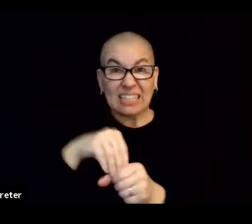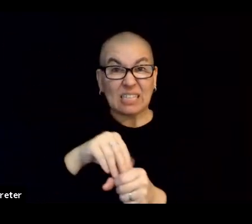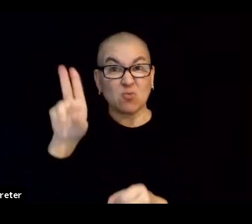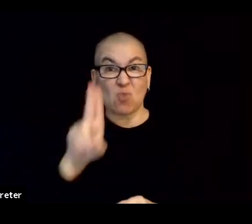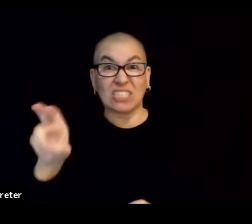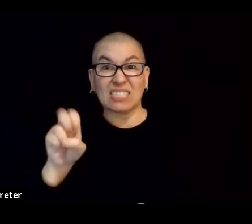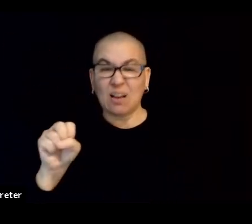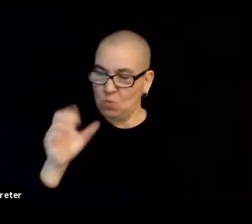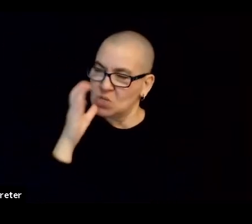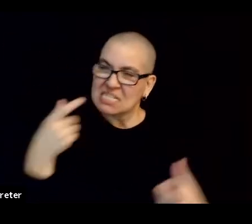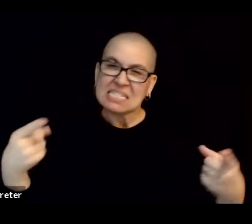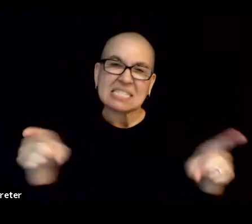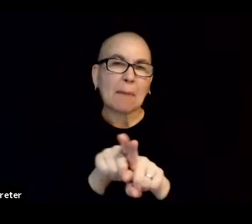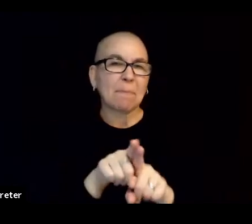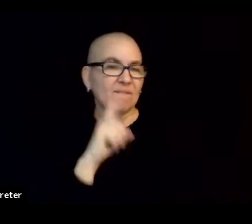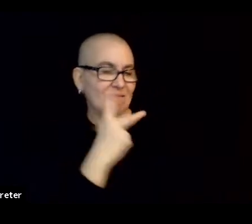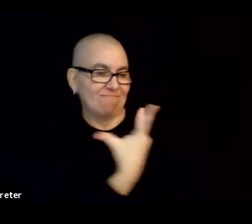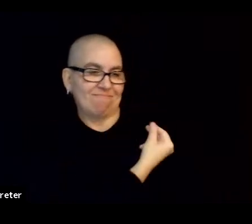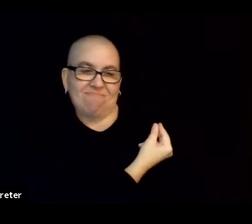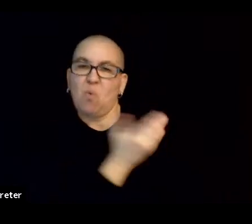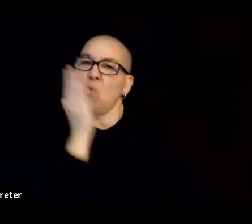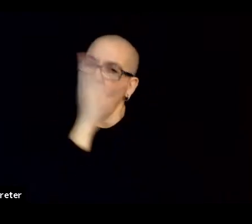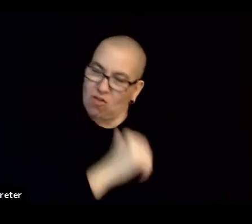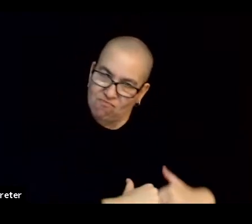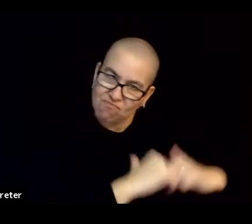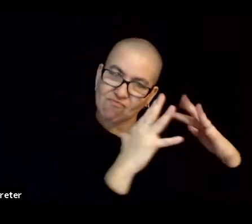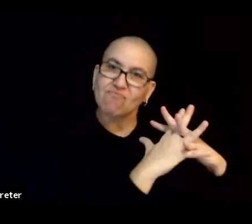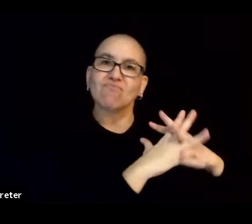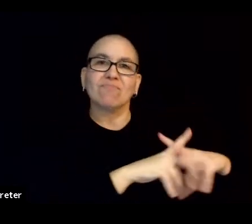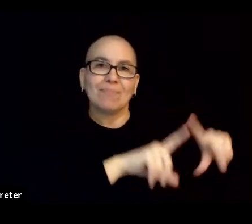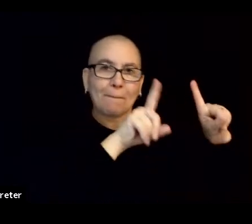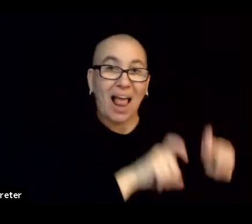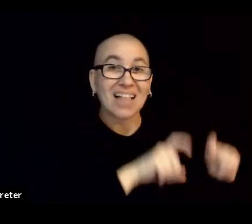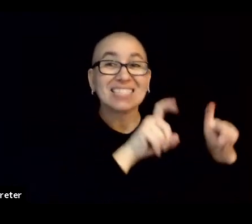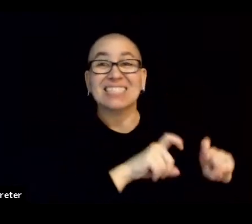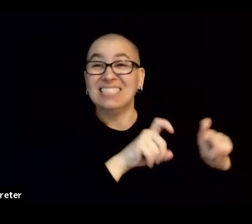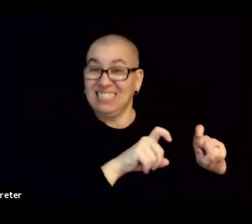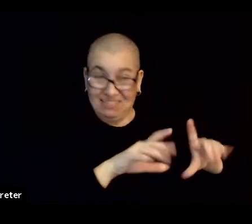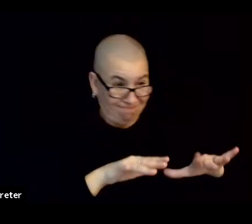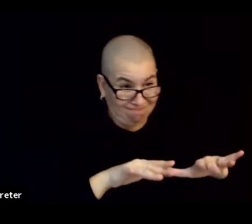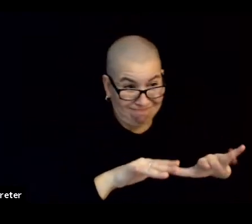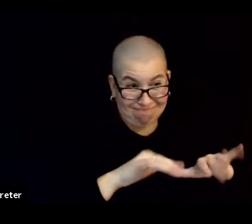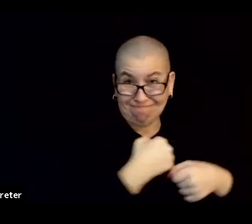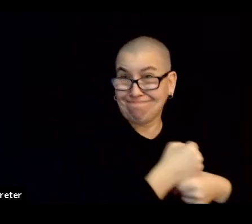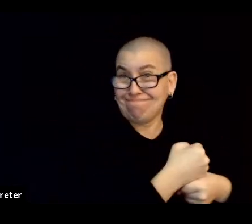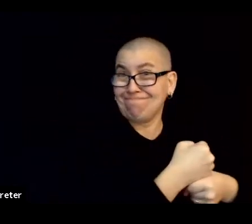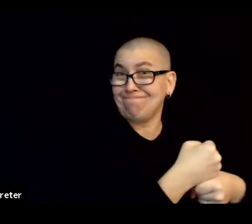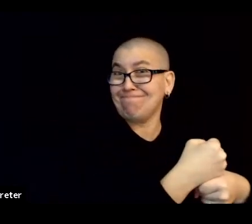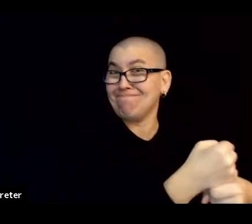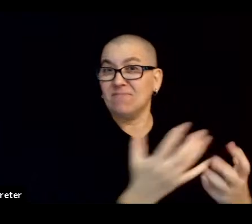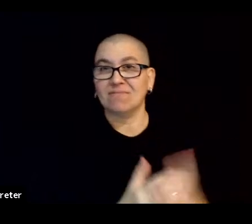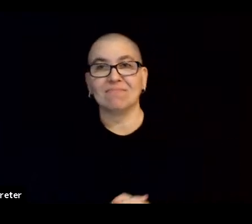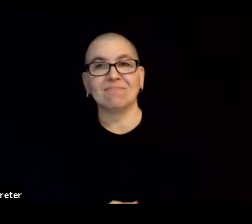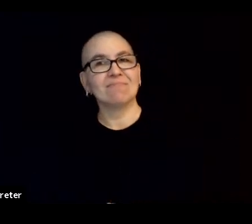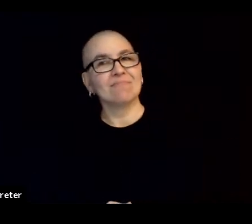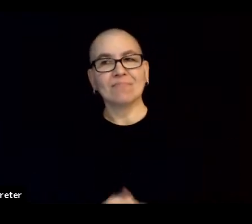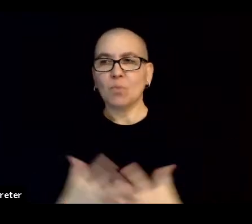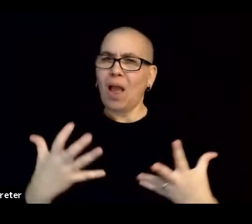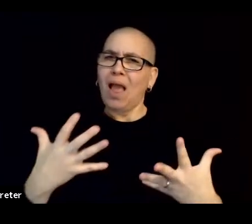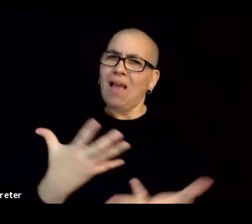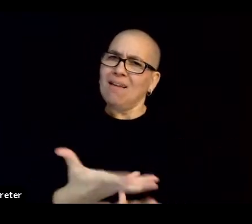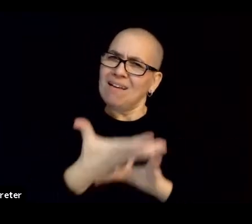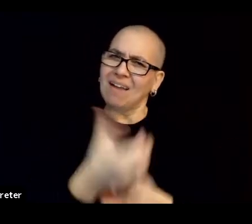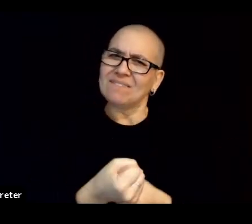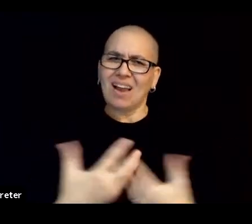These test sites are going up all across the state. Your providers, as you heard, are competent and ready to go. They know how to do this. We have